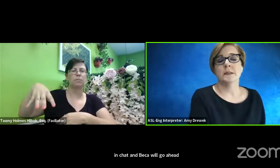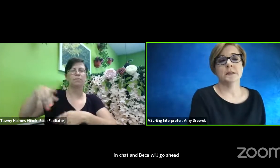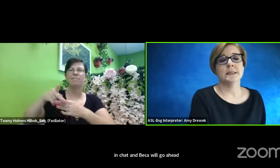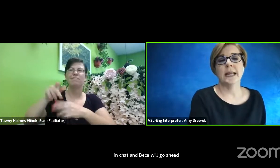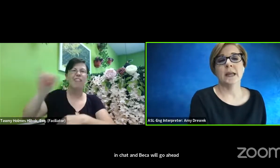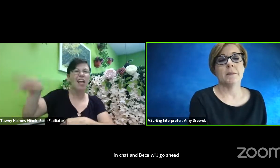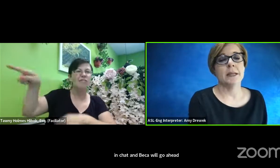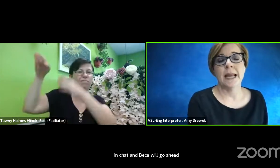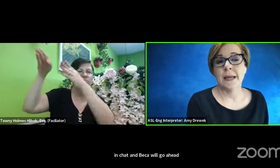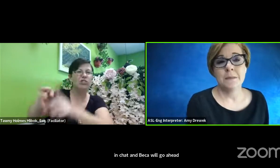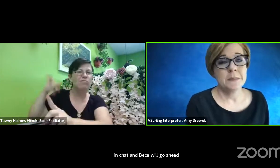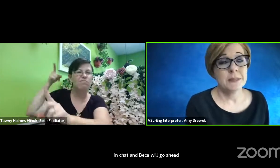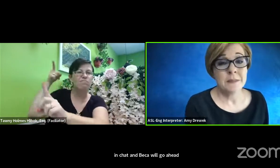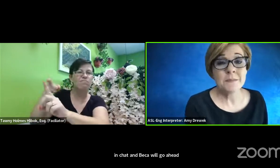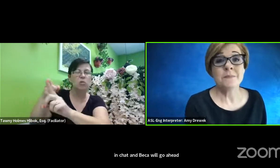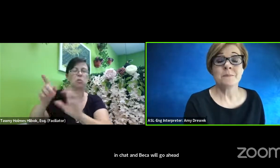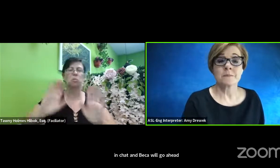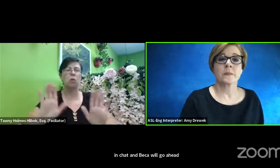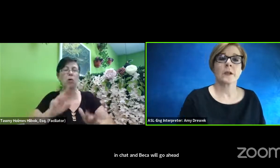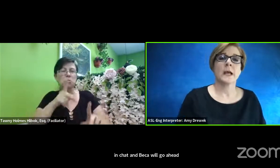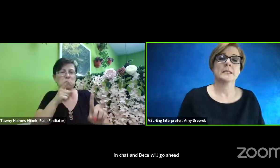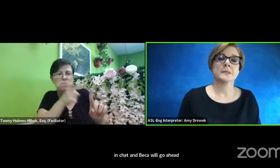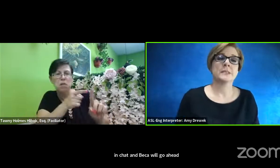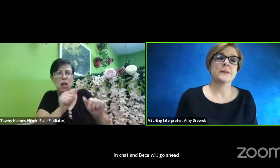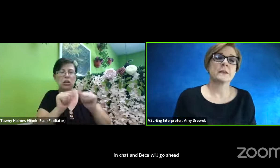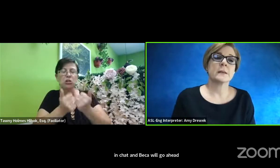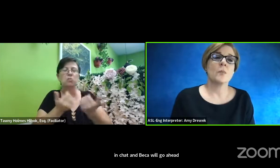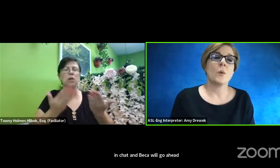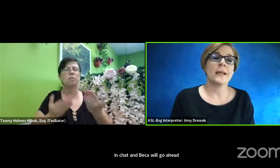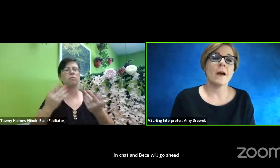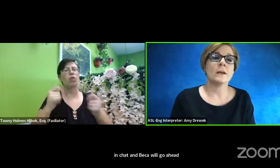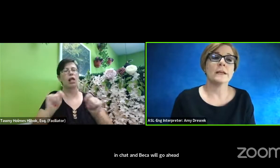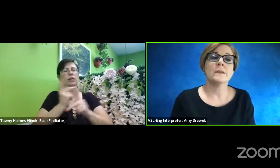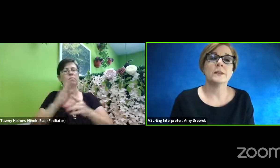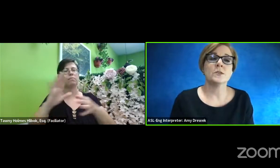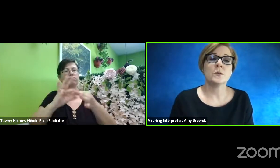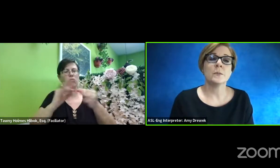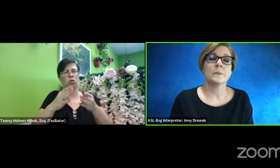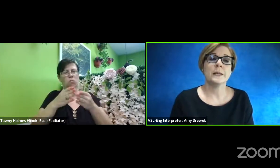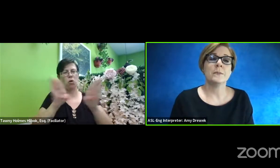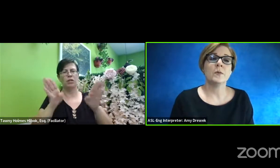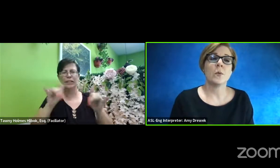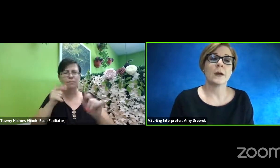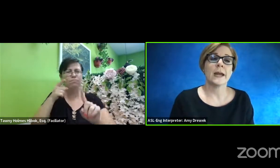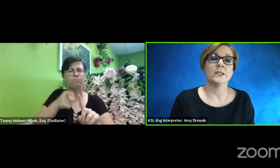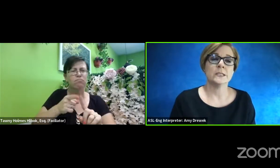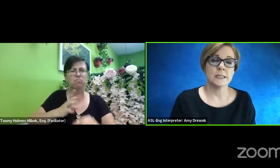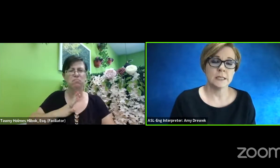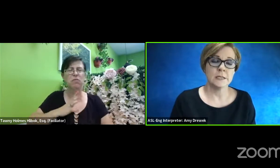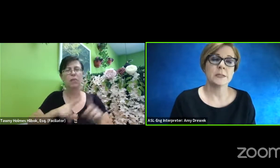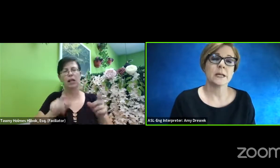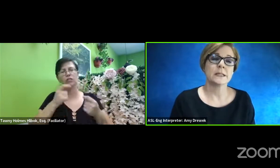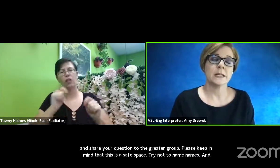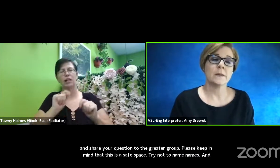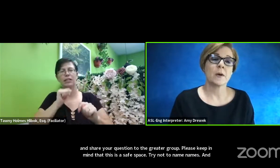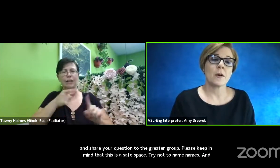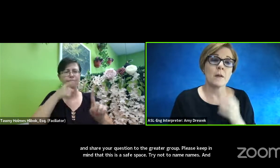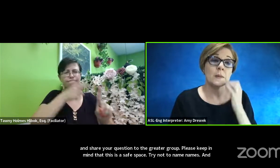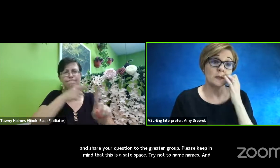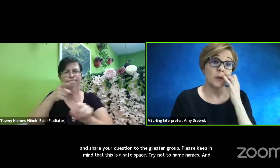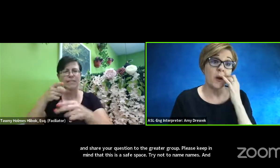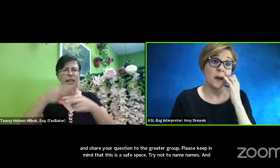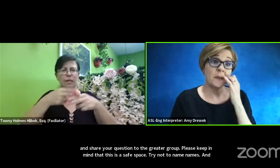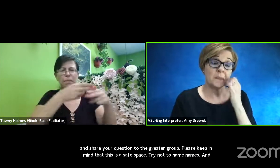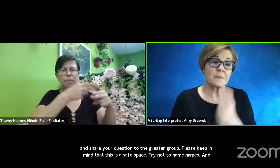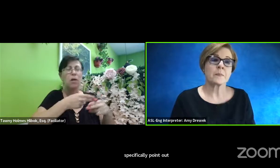Try not to name names and specifically point out individual people or agencies. We'd like to keep